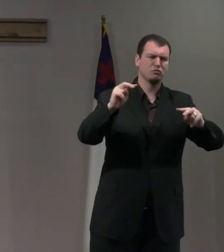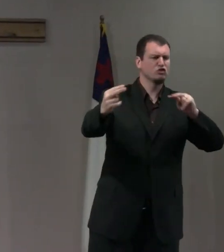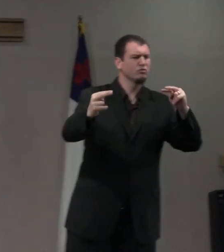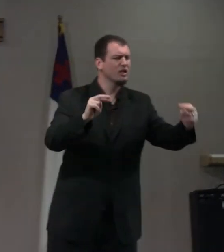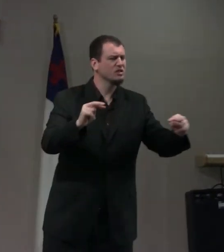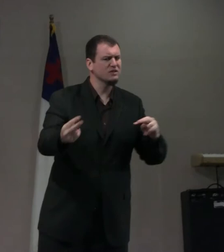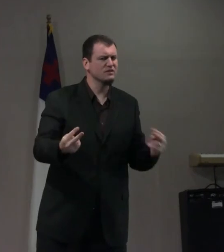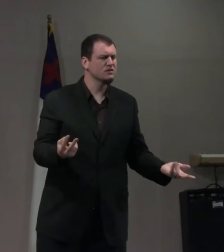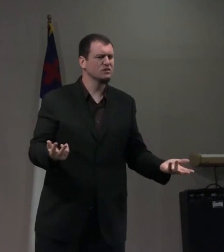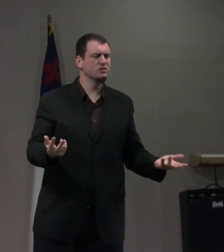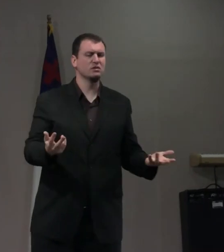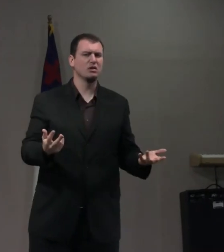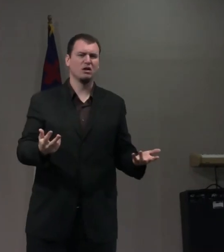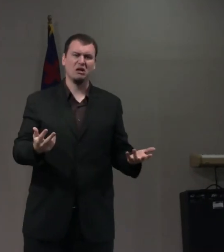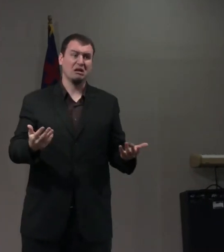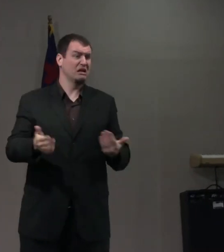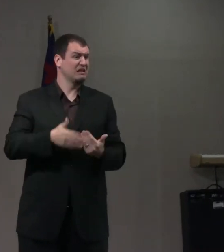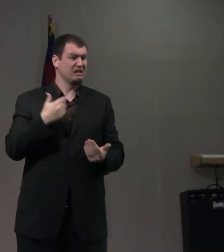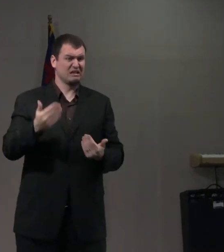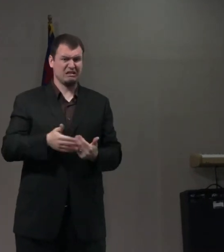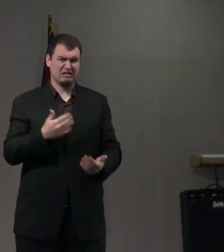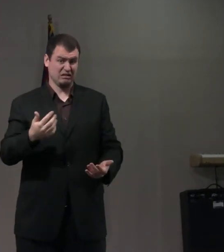think. And negotiate.